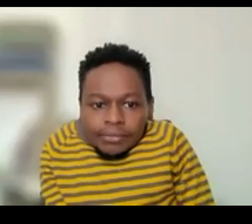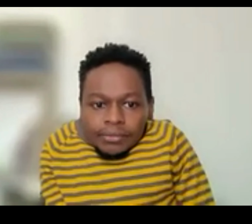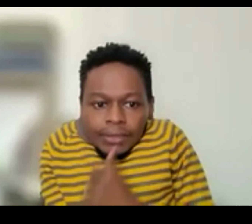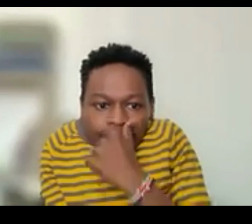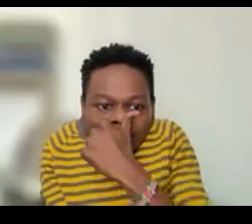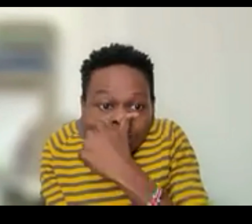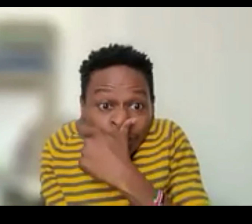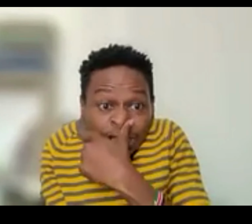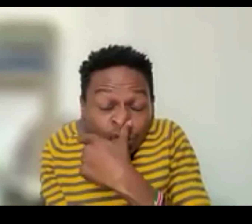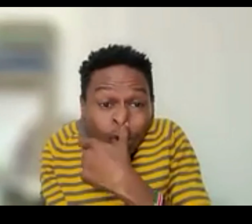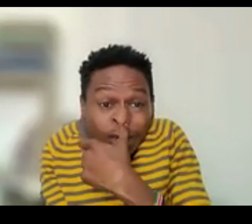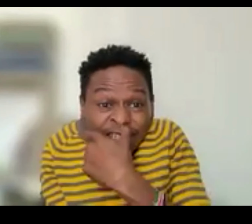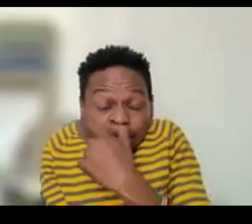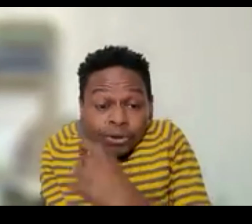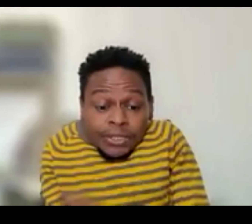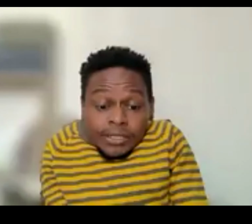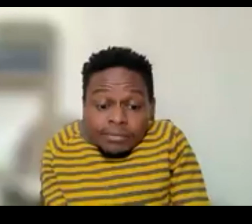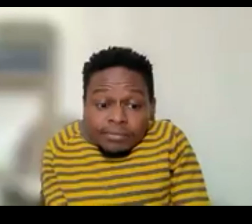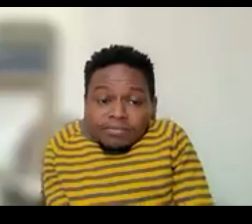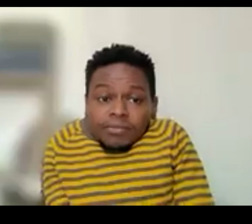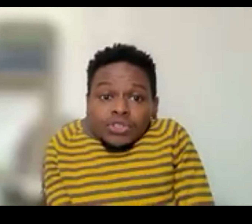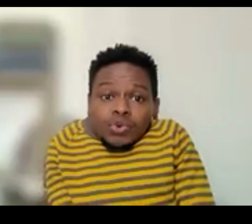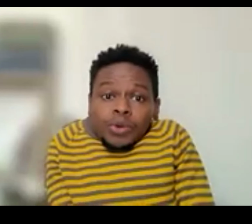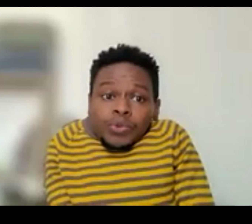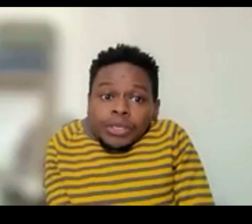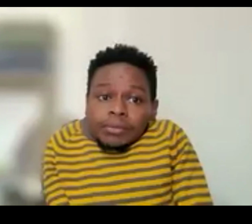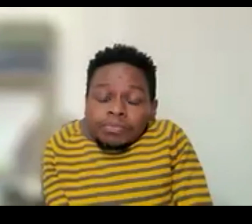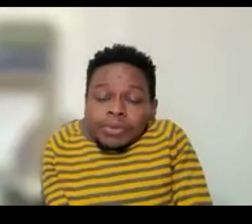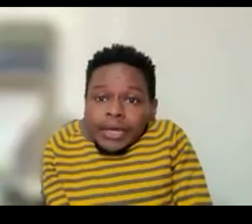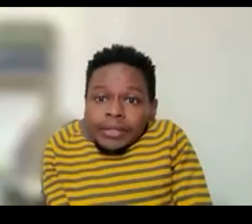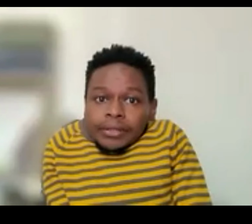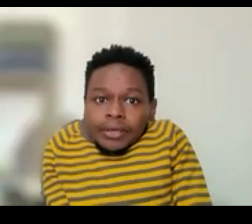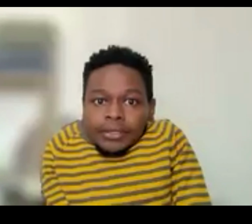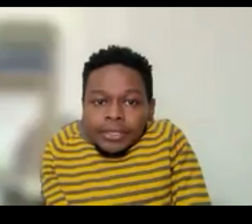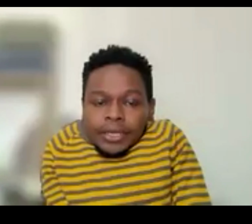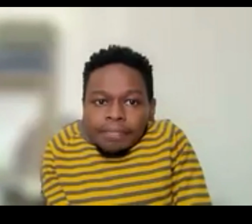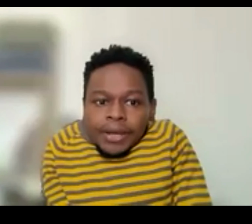And that's why this work is important. So when we began thinking about